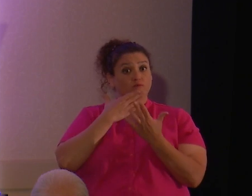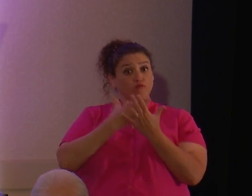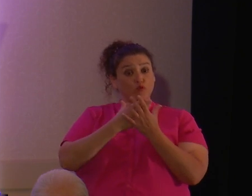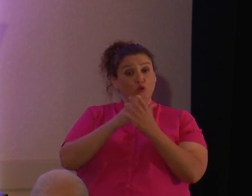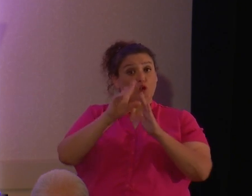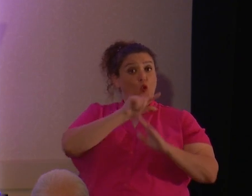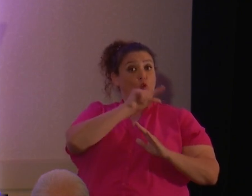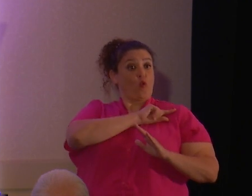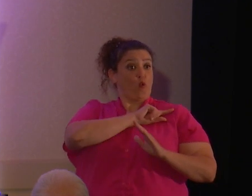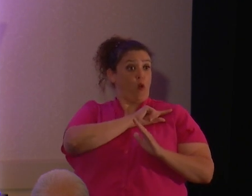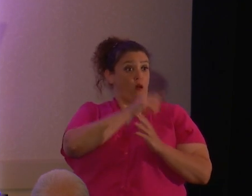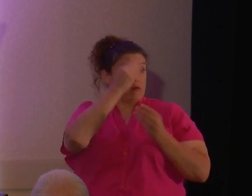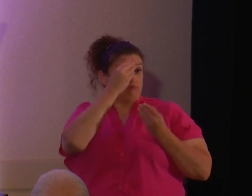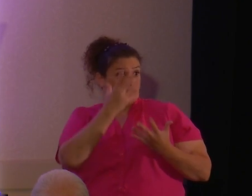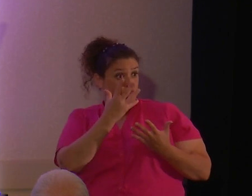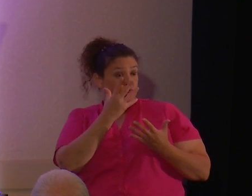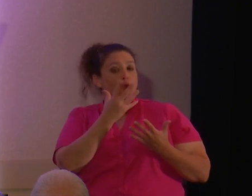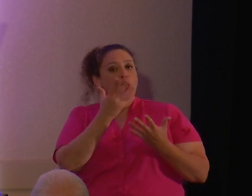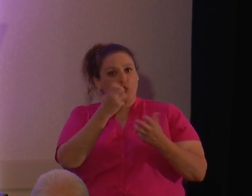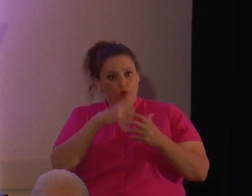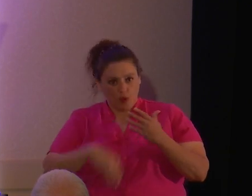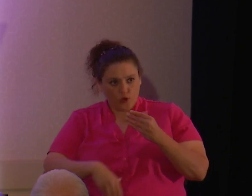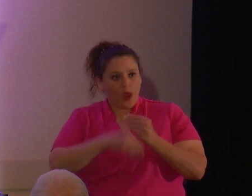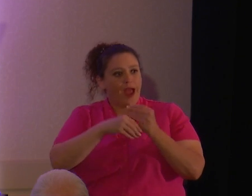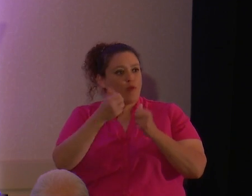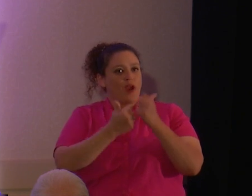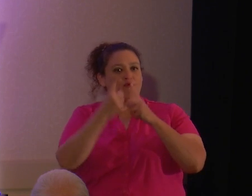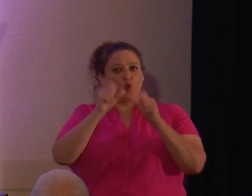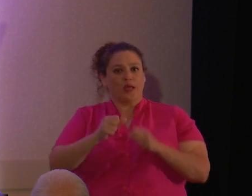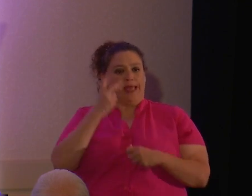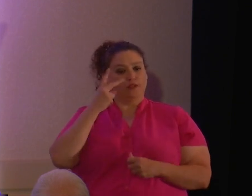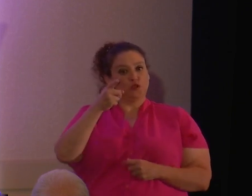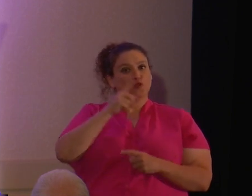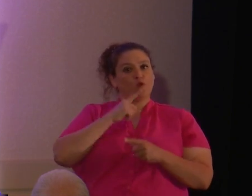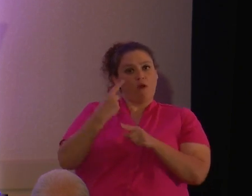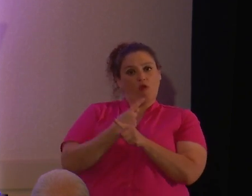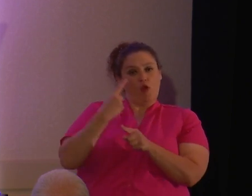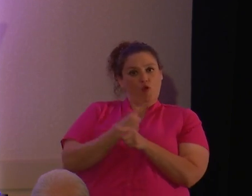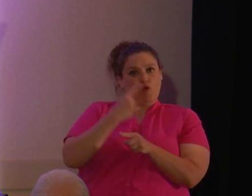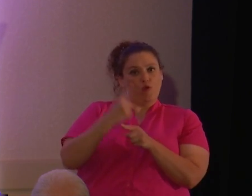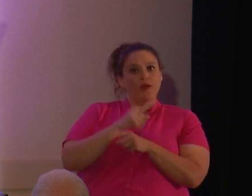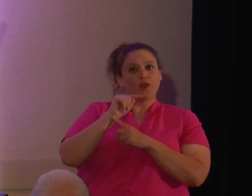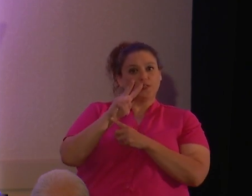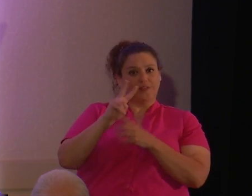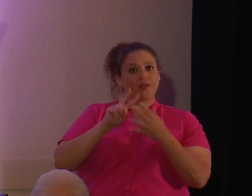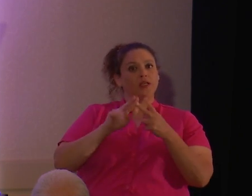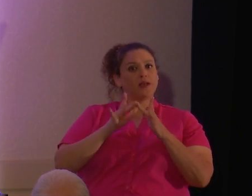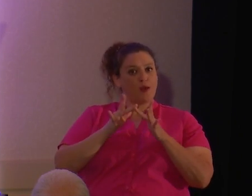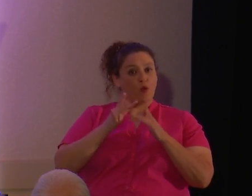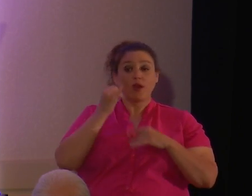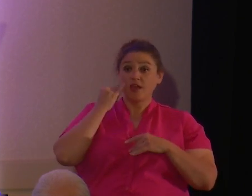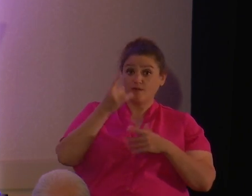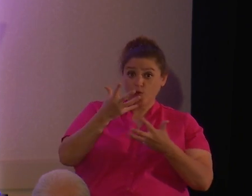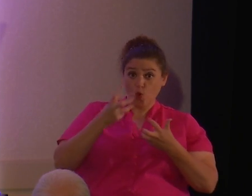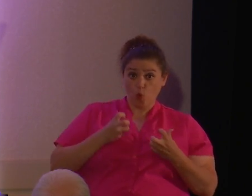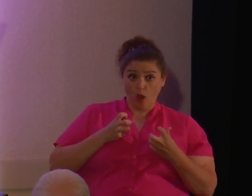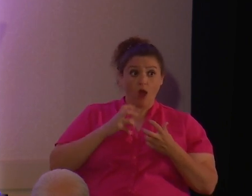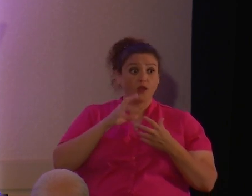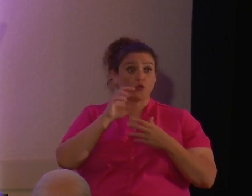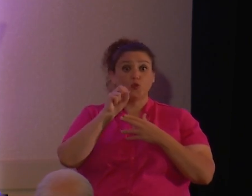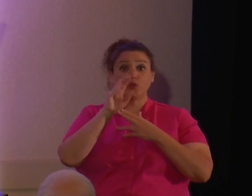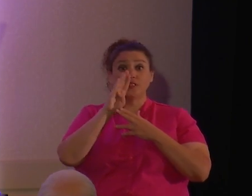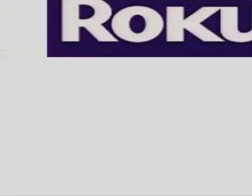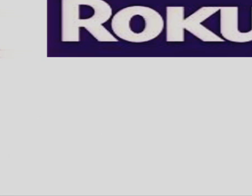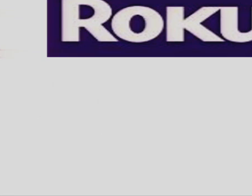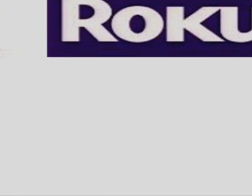TV, where everybody can see you on their regular television network. And for those of you who want to subscribe, it's